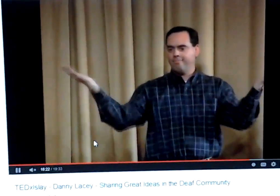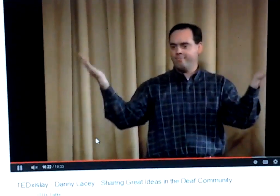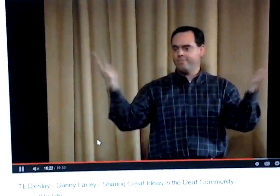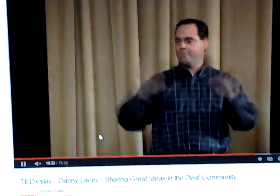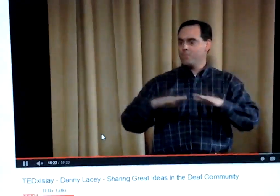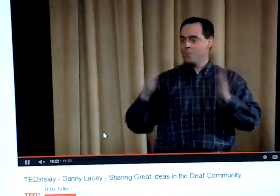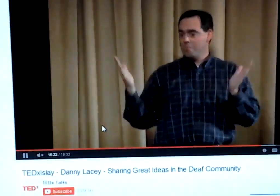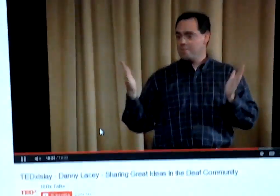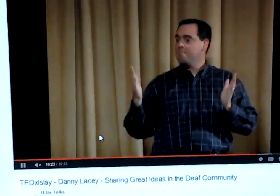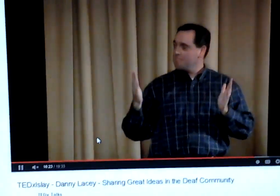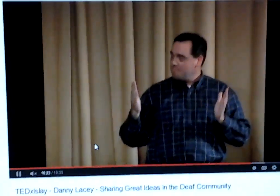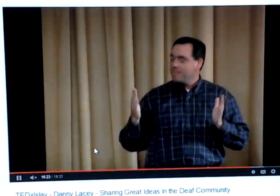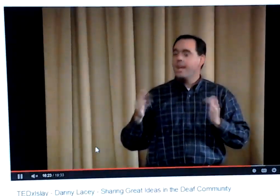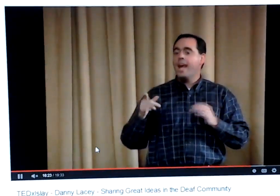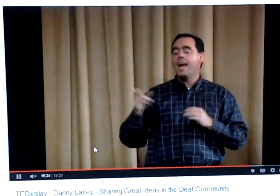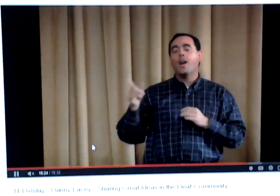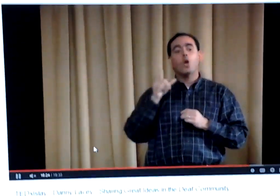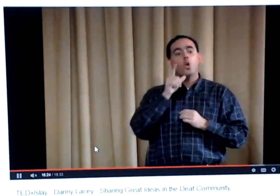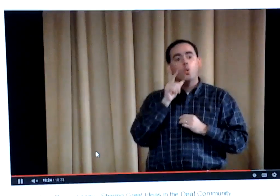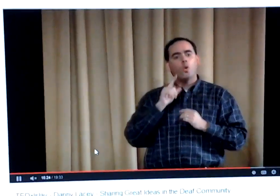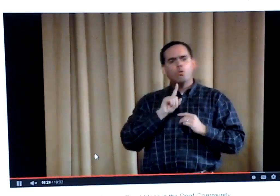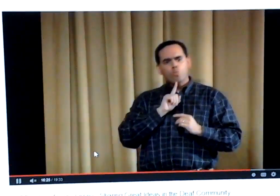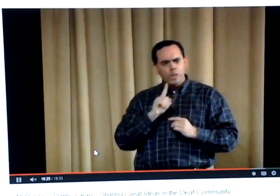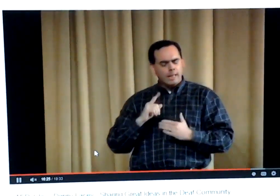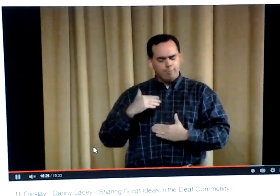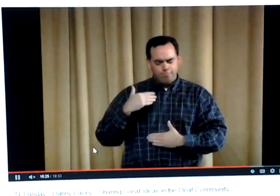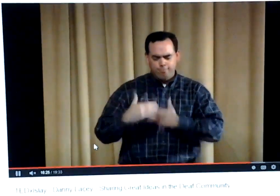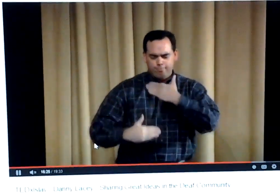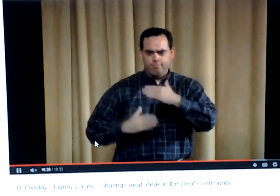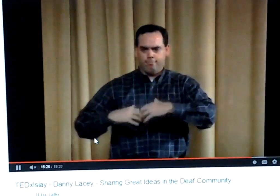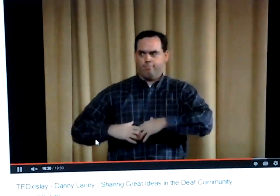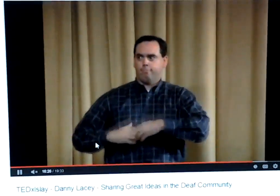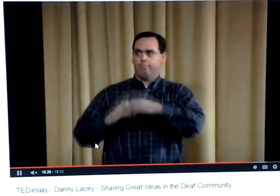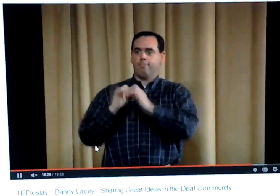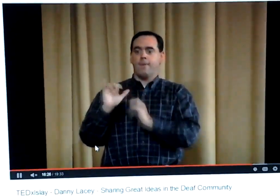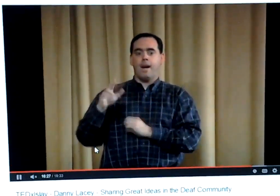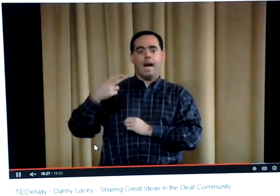it was interesting. They could study anything interesting.